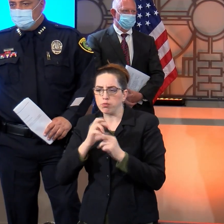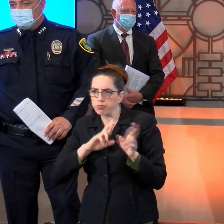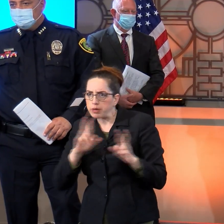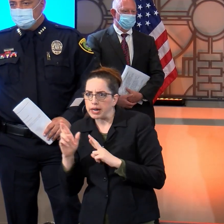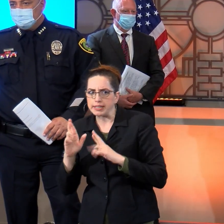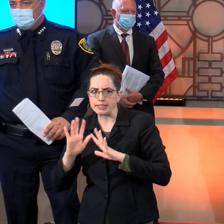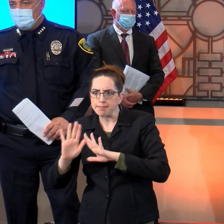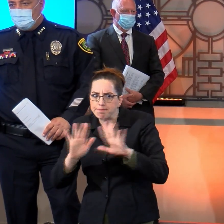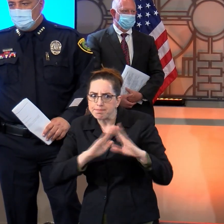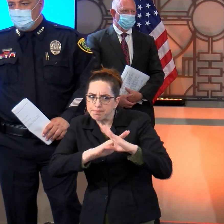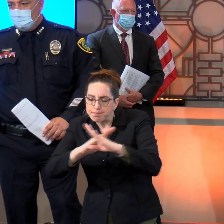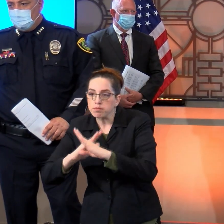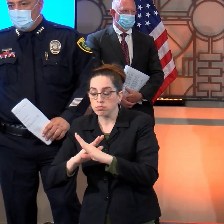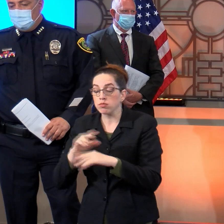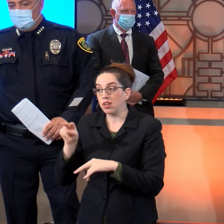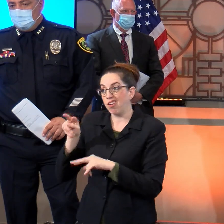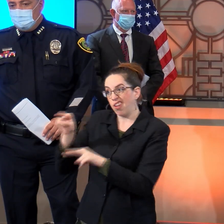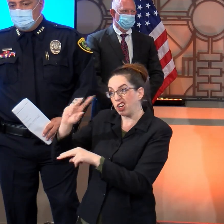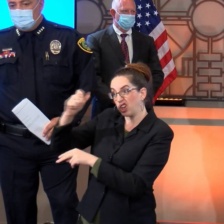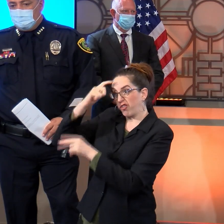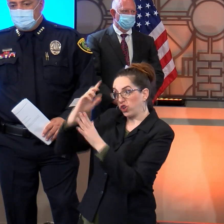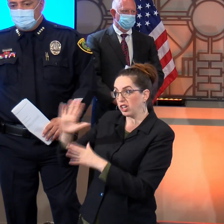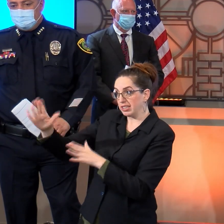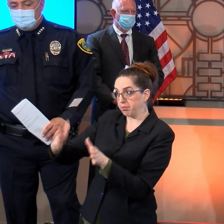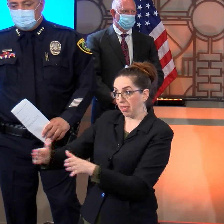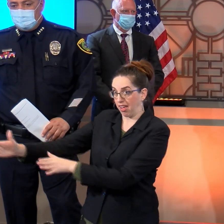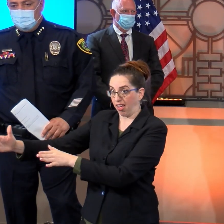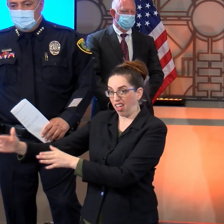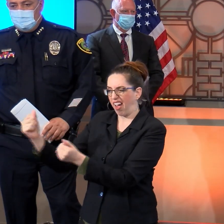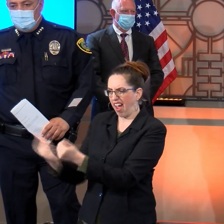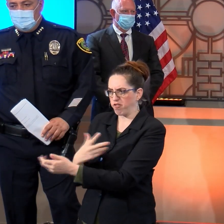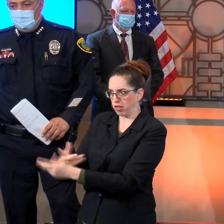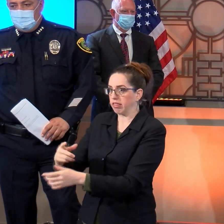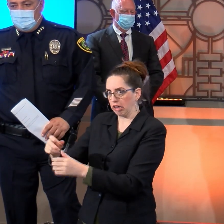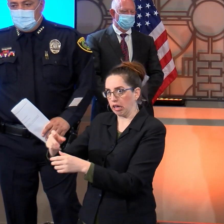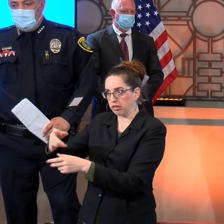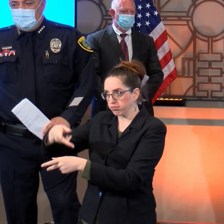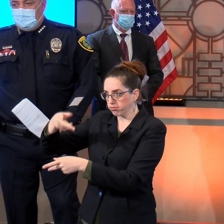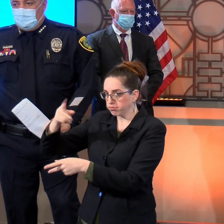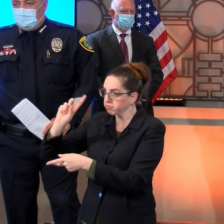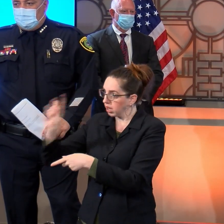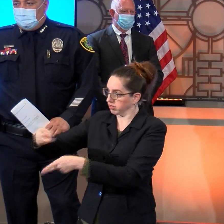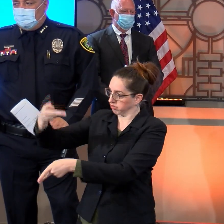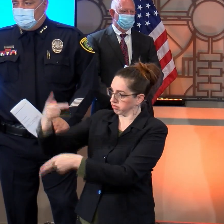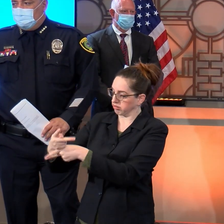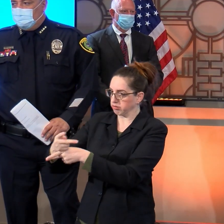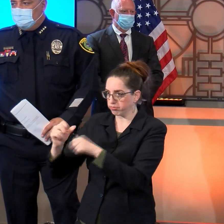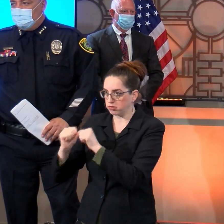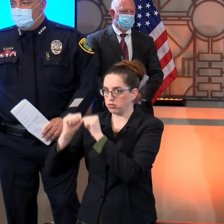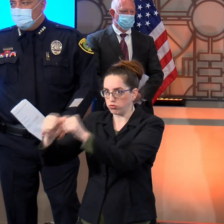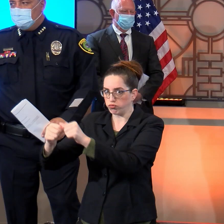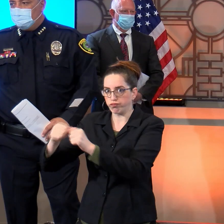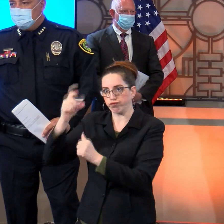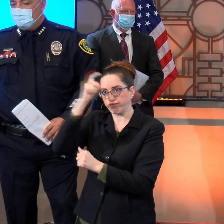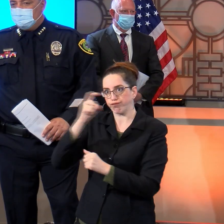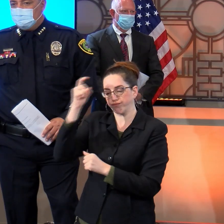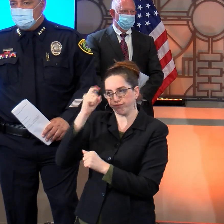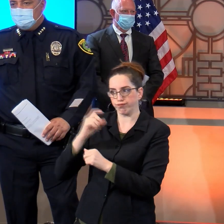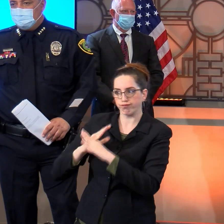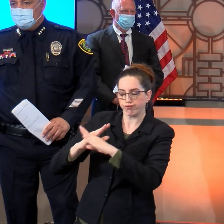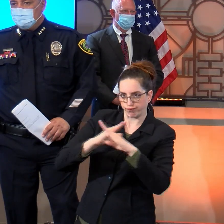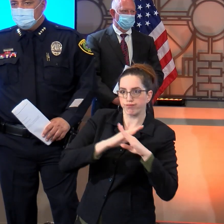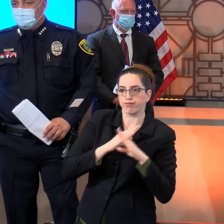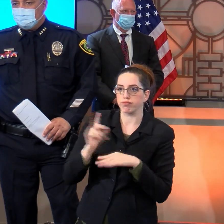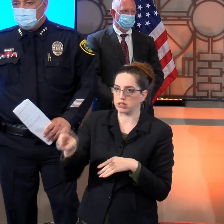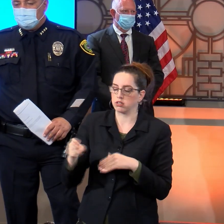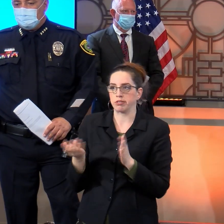using that. If you look at the governor's plan, it's all predicated on that continuing. So that's number one. That's what we all need to keep in mind, and I don't think we can say it